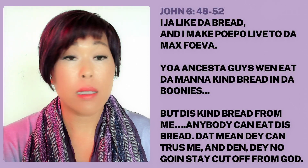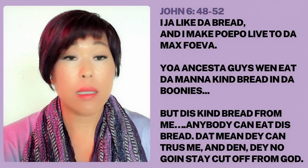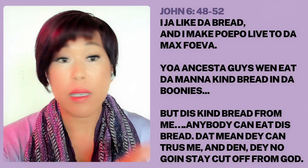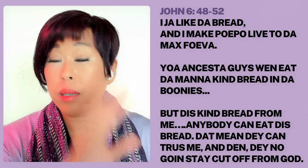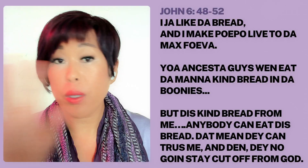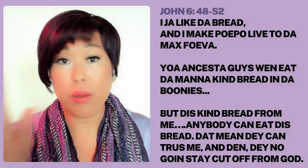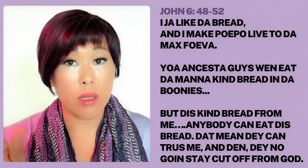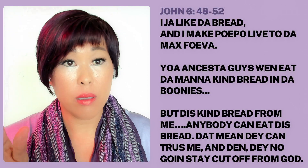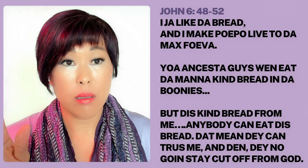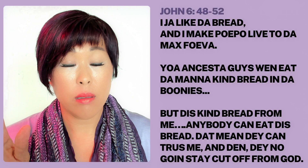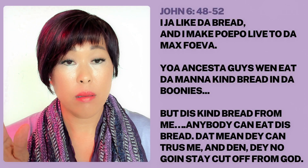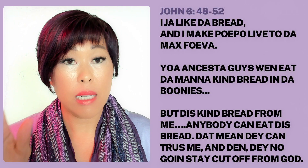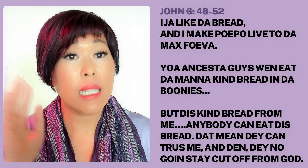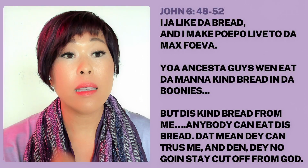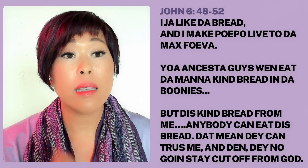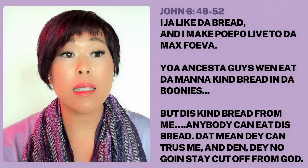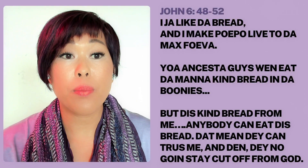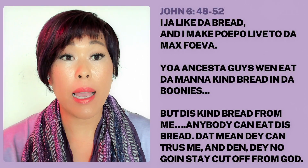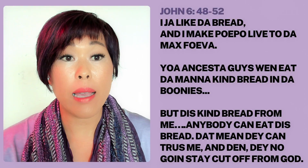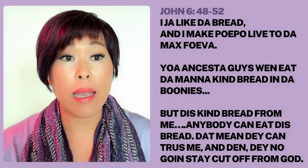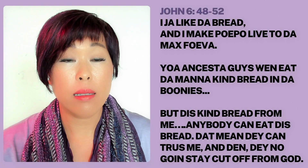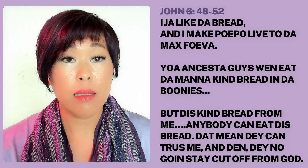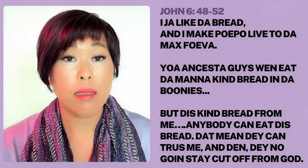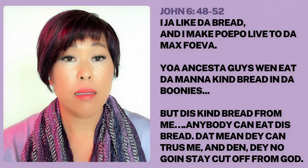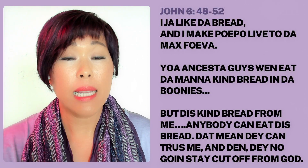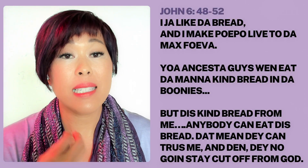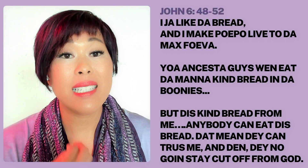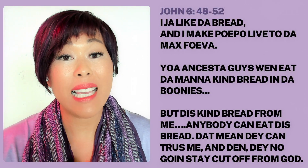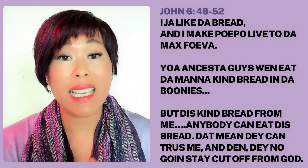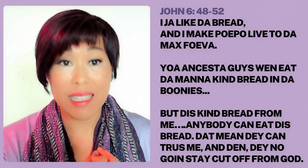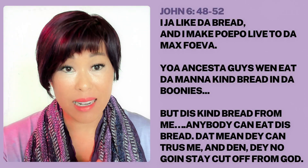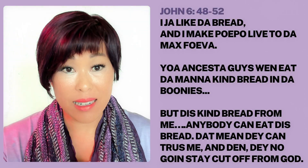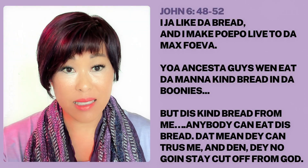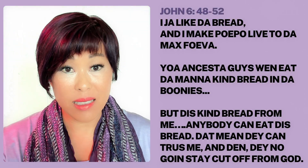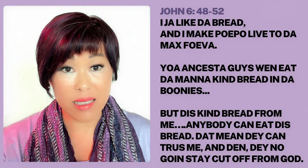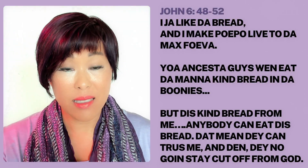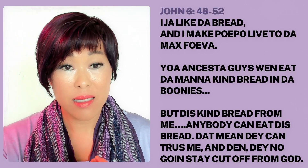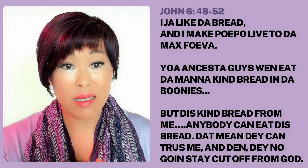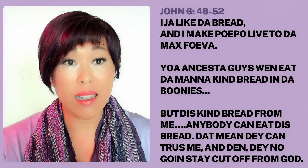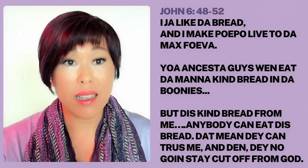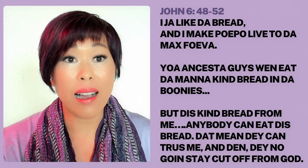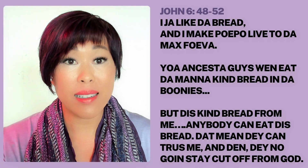take communion and eat this bread and stay connected to God.